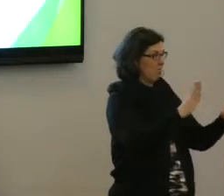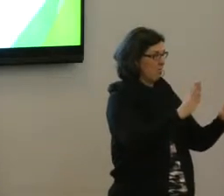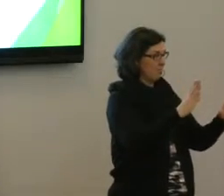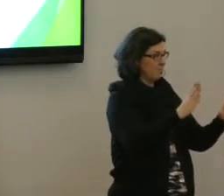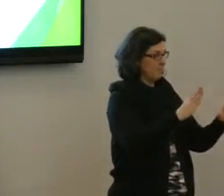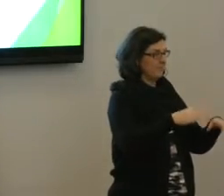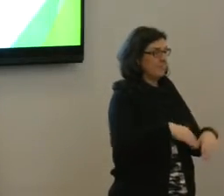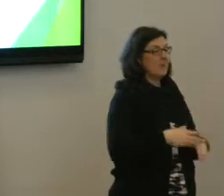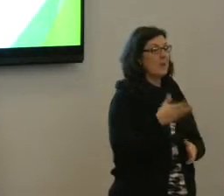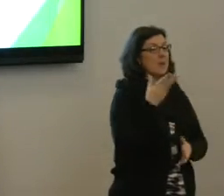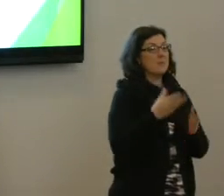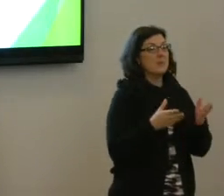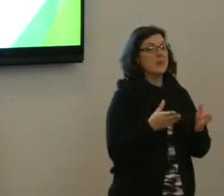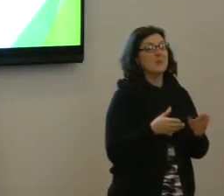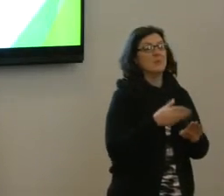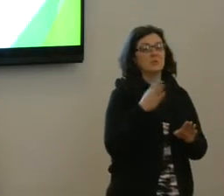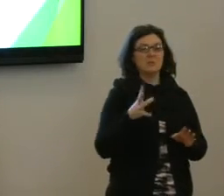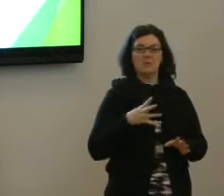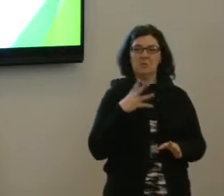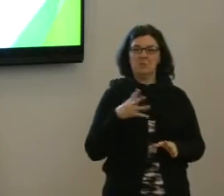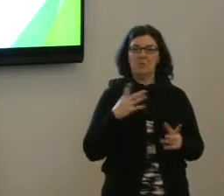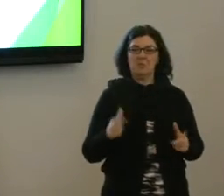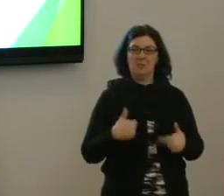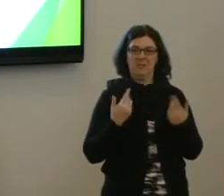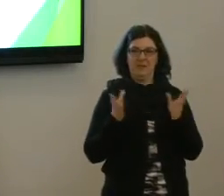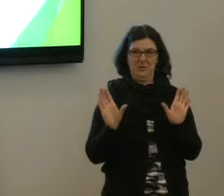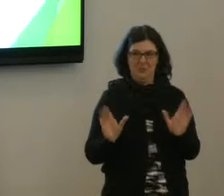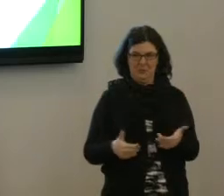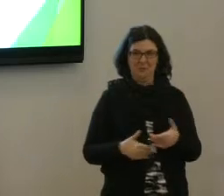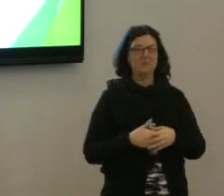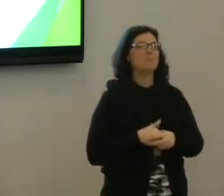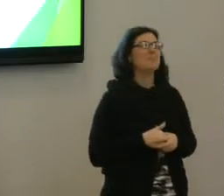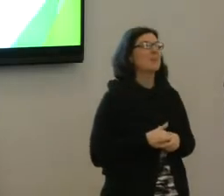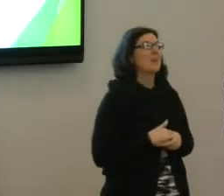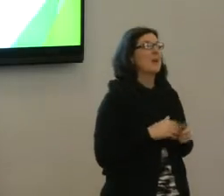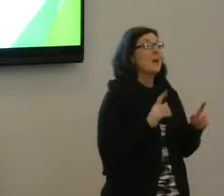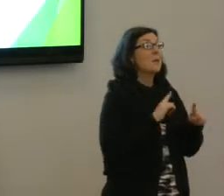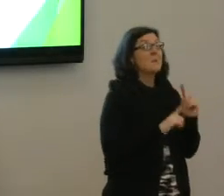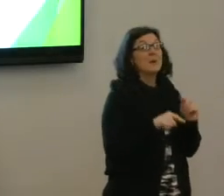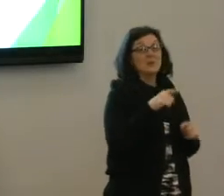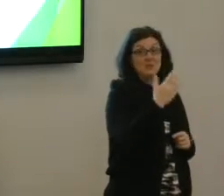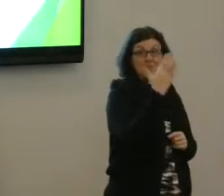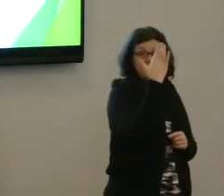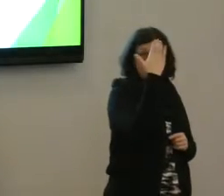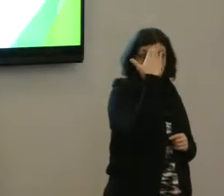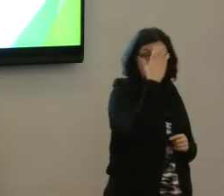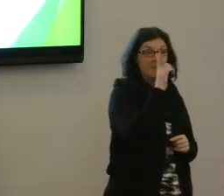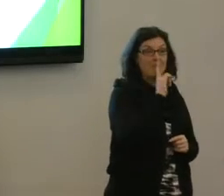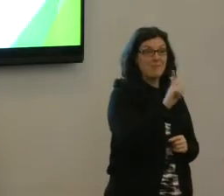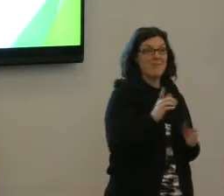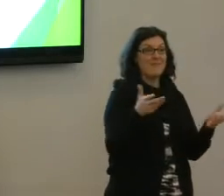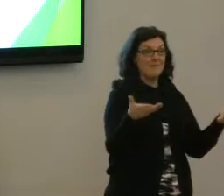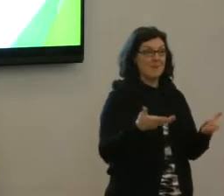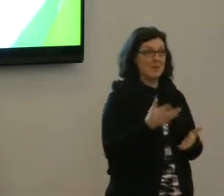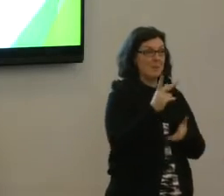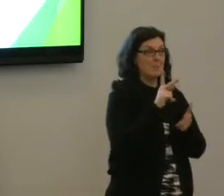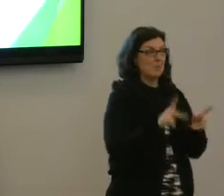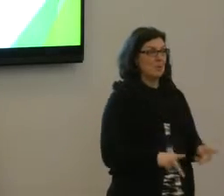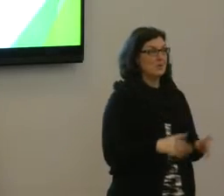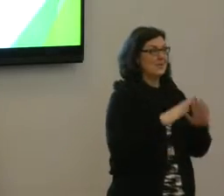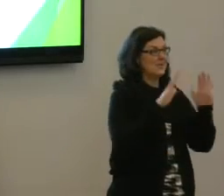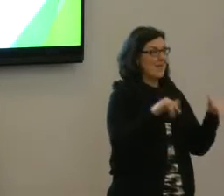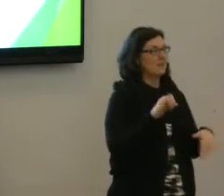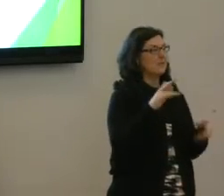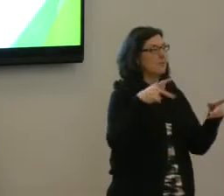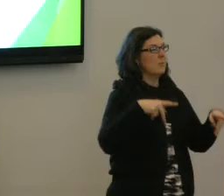next step might be into the formal living room. But you know when you've really been invited to somebody's house if they let you